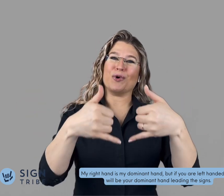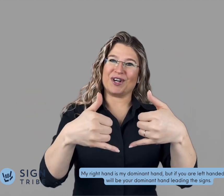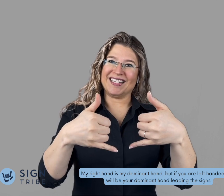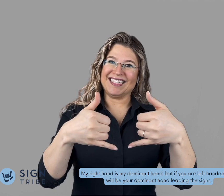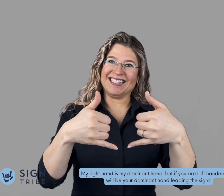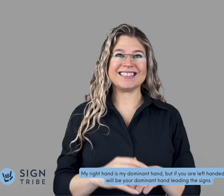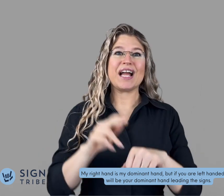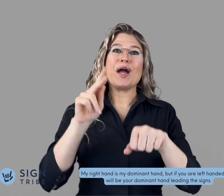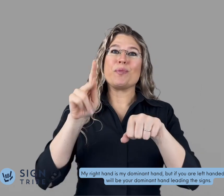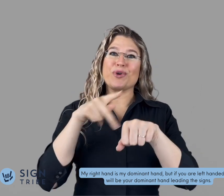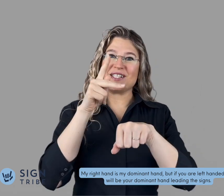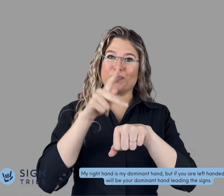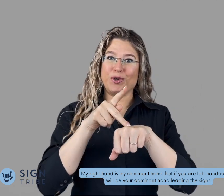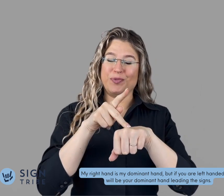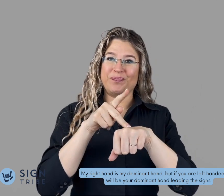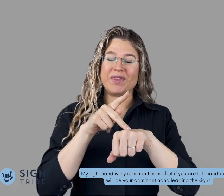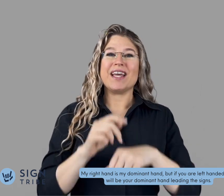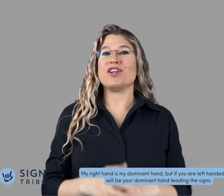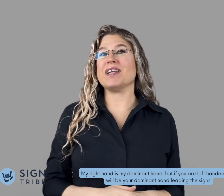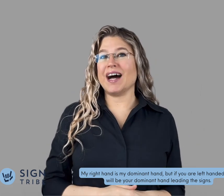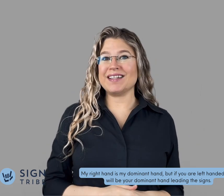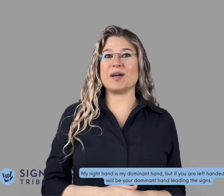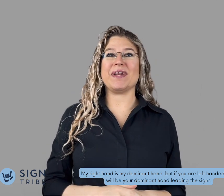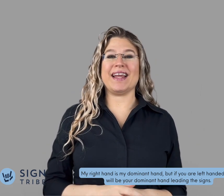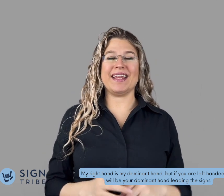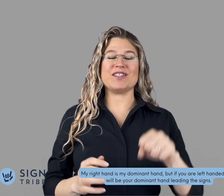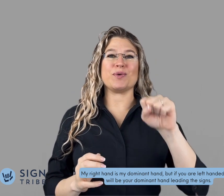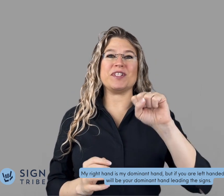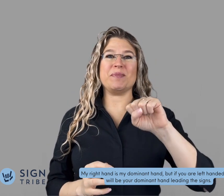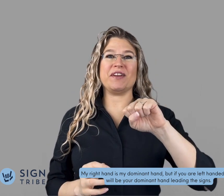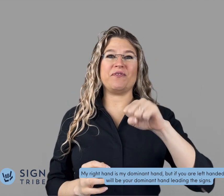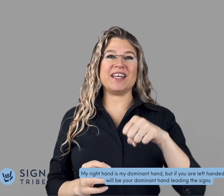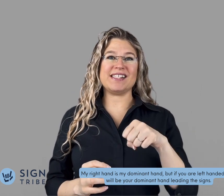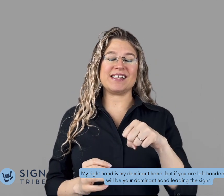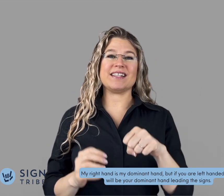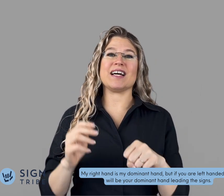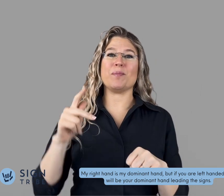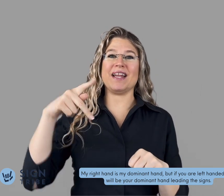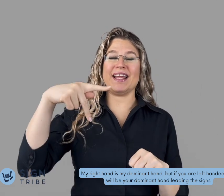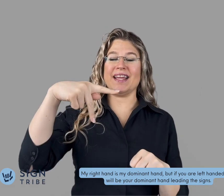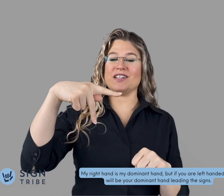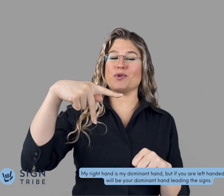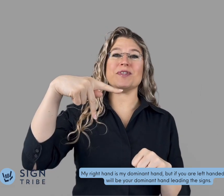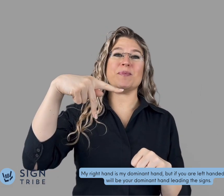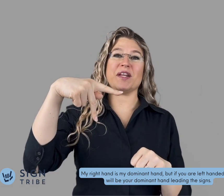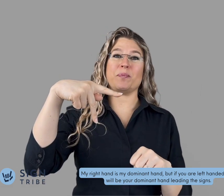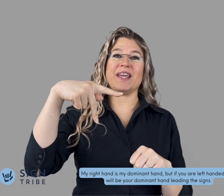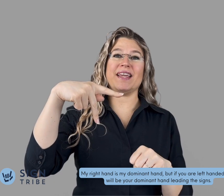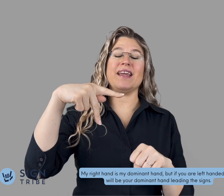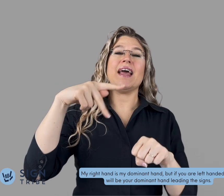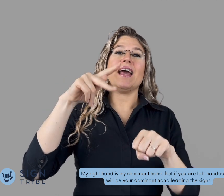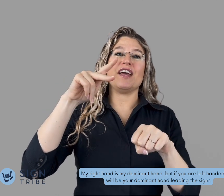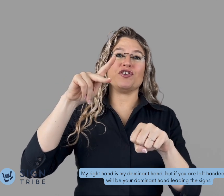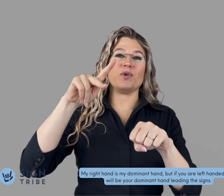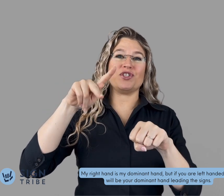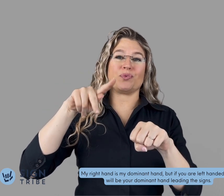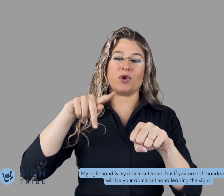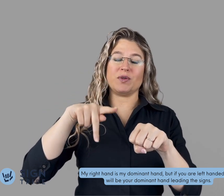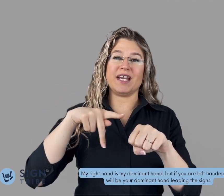Award. Principal. Your non-dominant hand is going to be in a fist, dominant hand is going to be in a P, and you're going to rotate